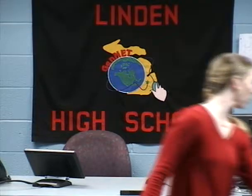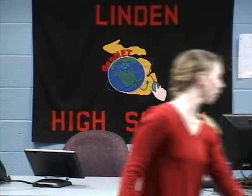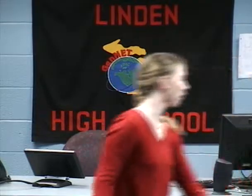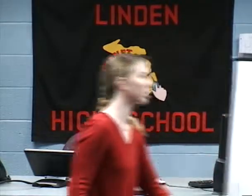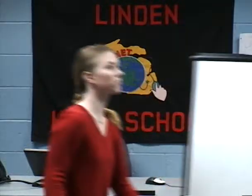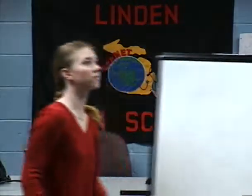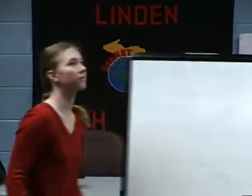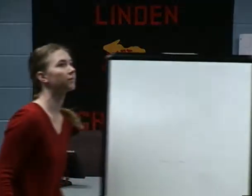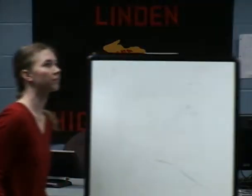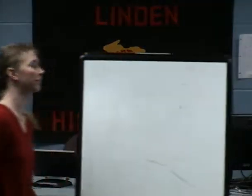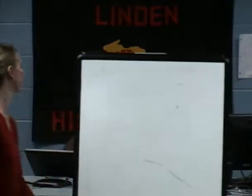eraser.